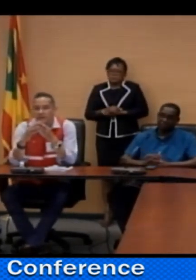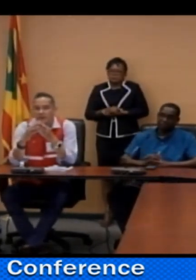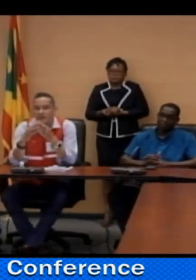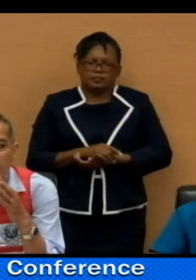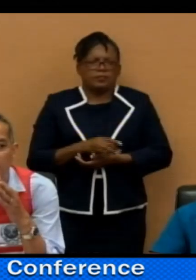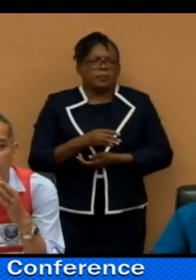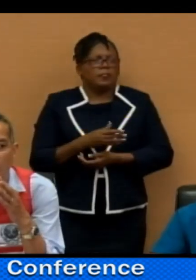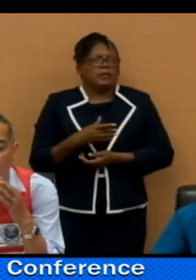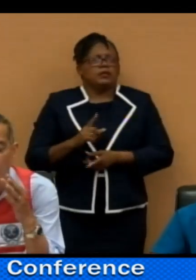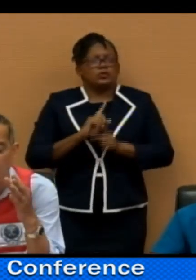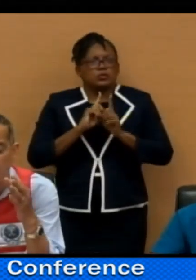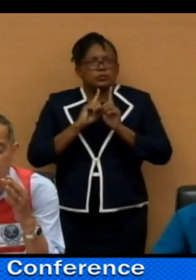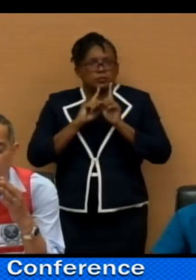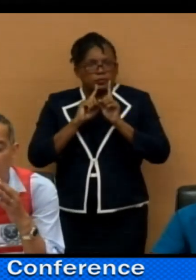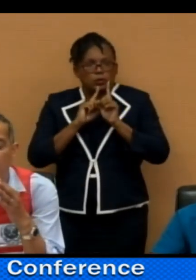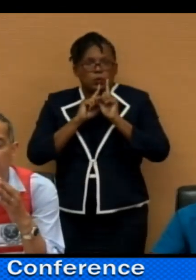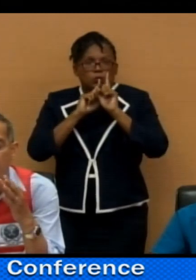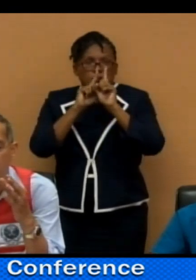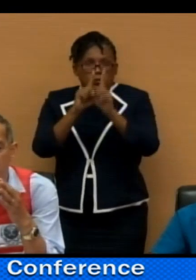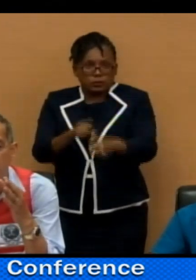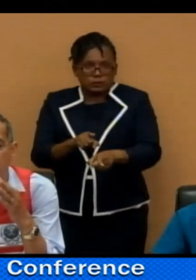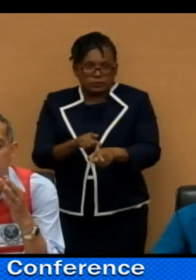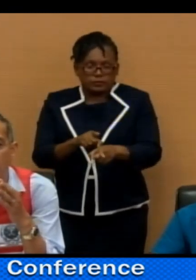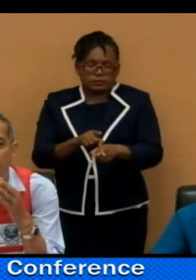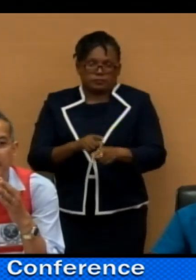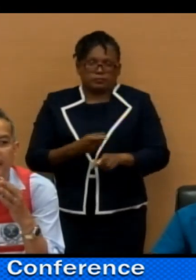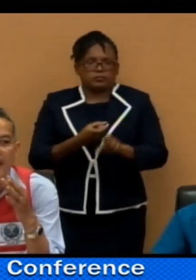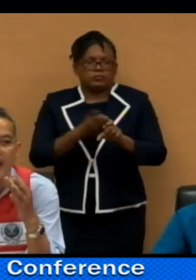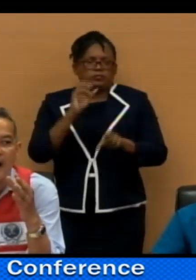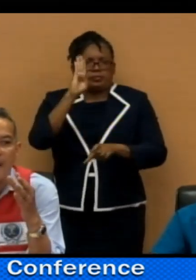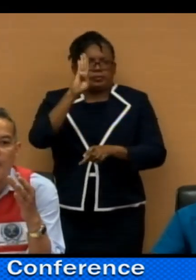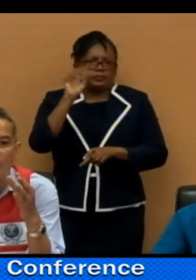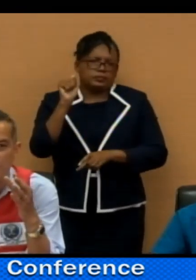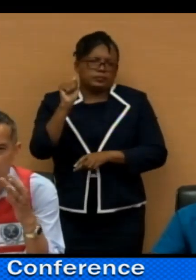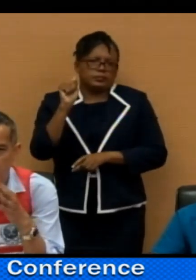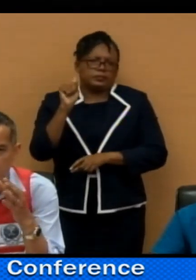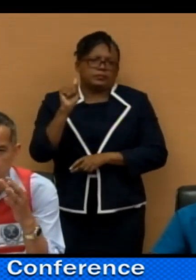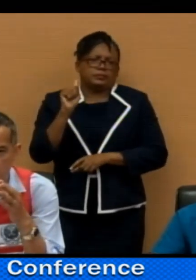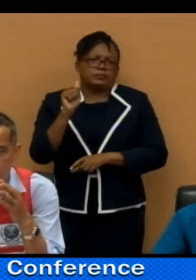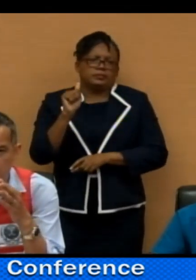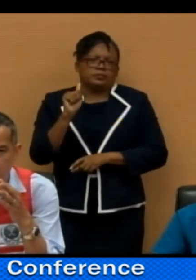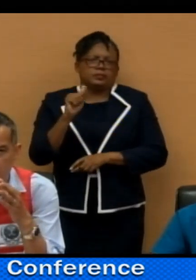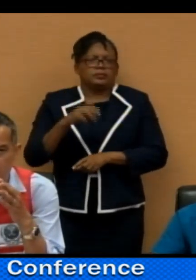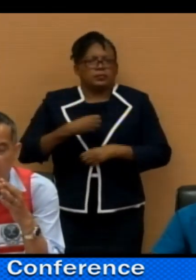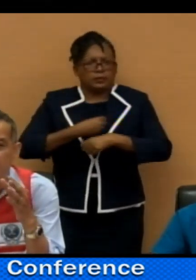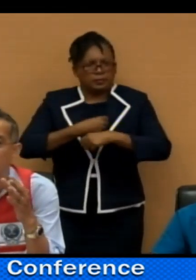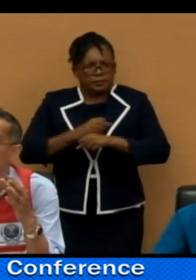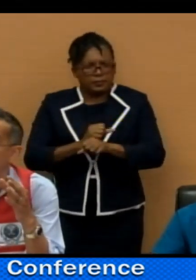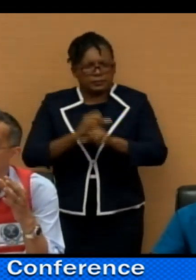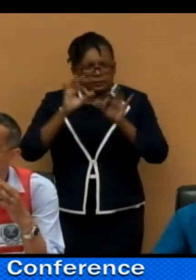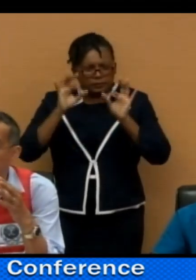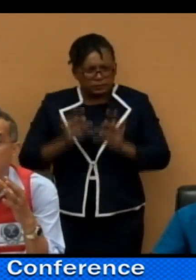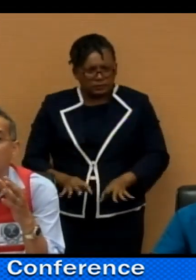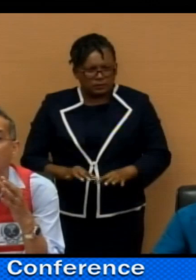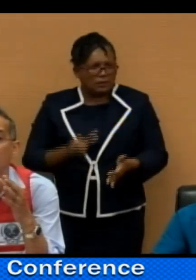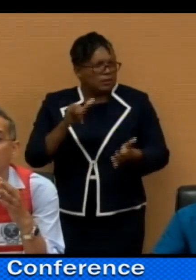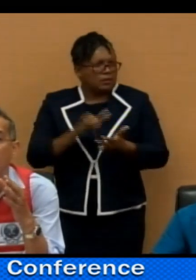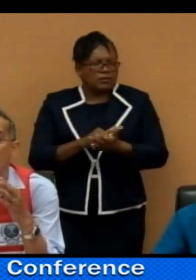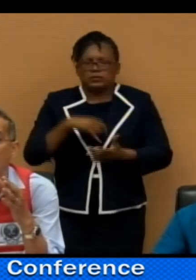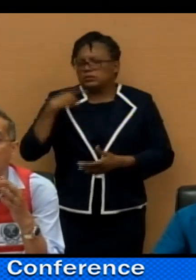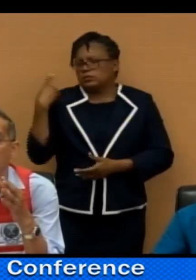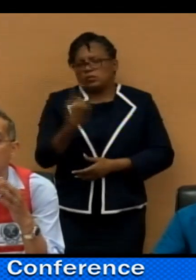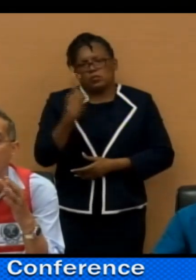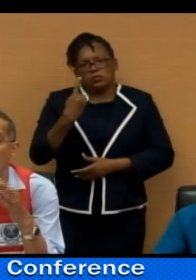request from, or the allowing of that British Airways flight, when we made the decision, that was the only flight that we